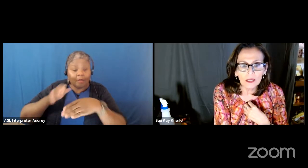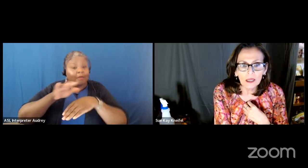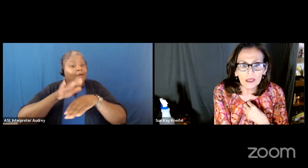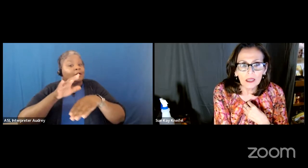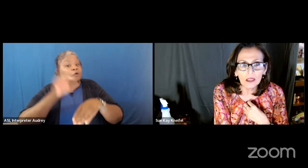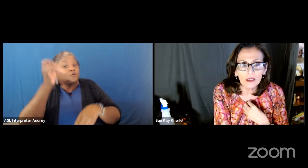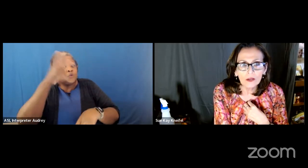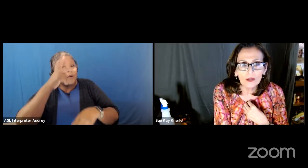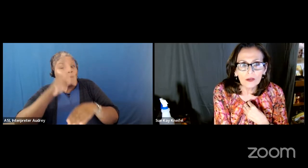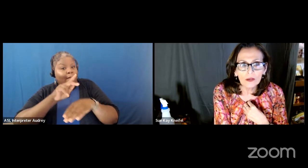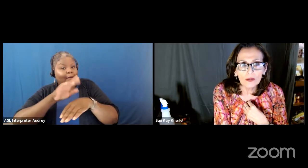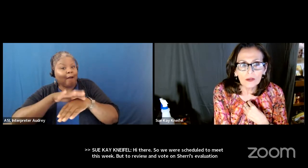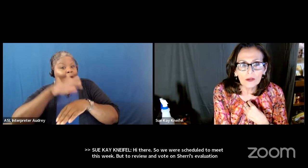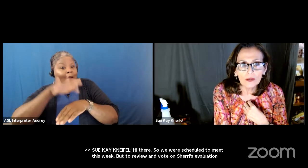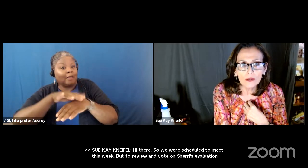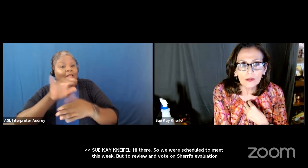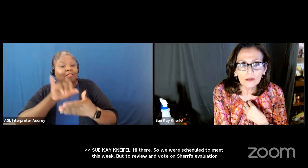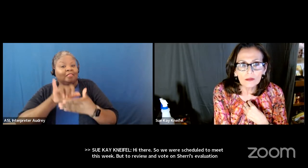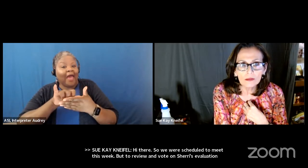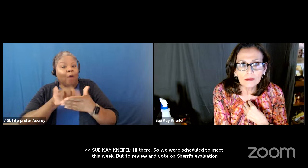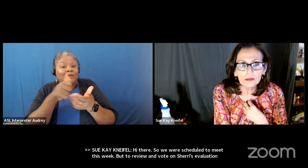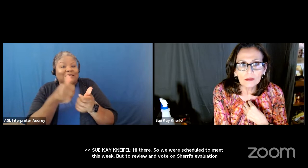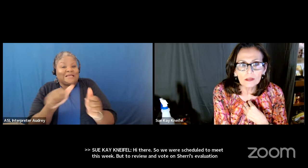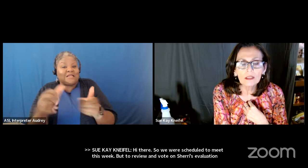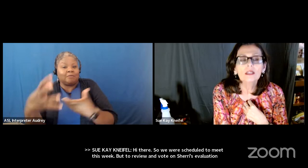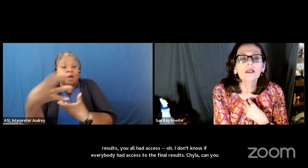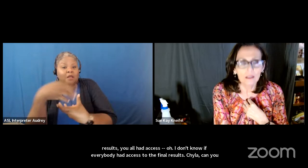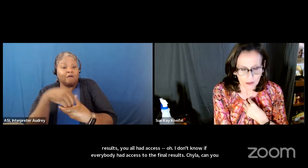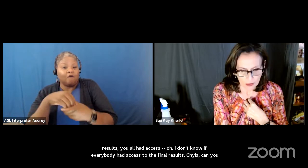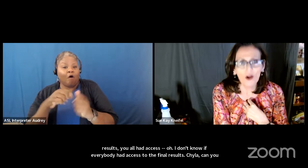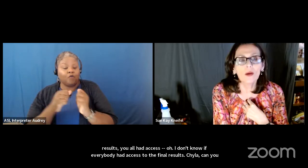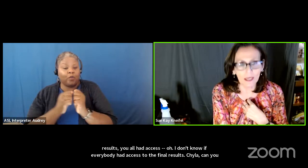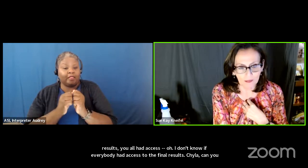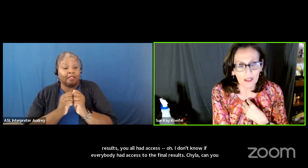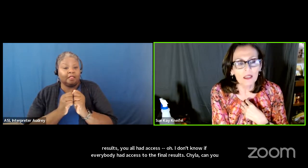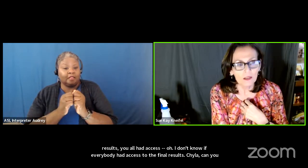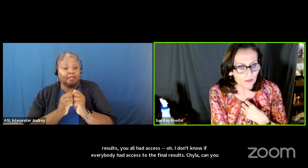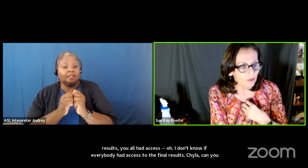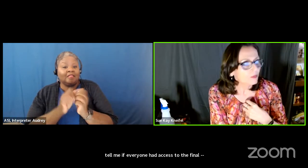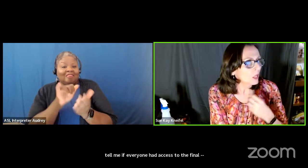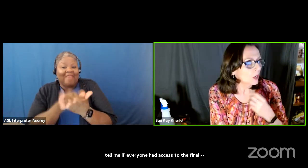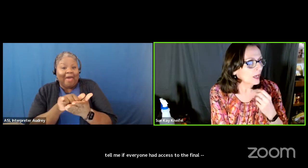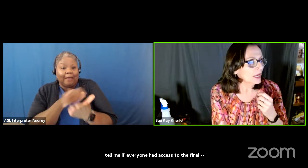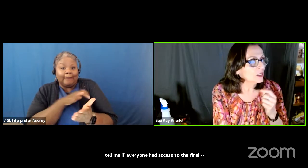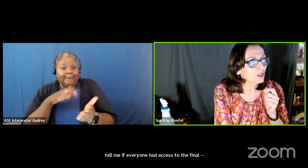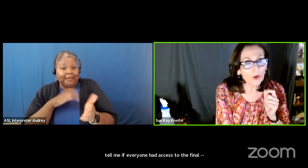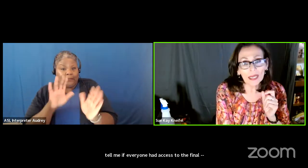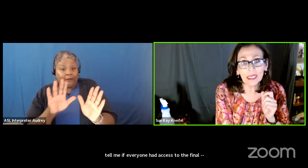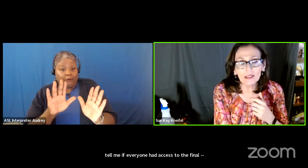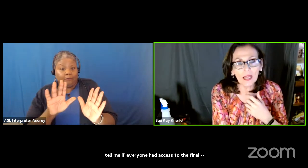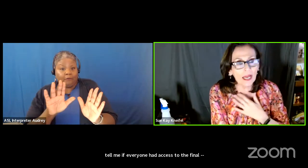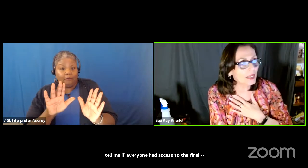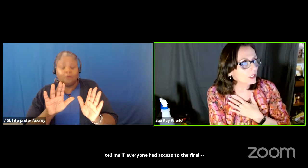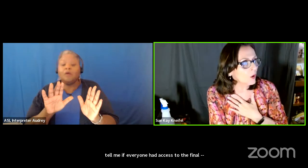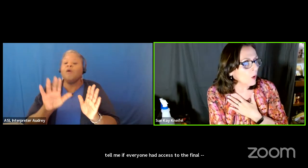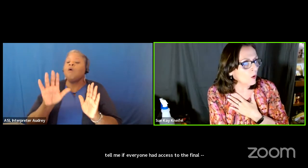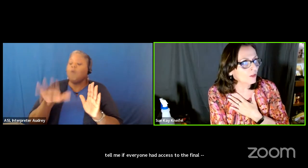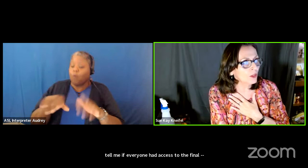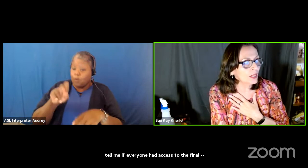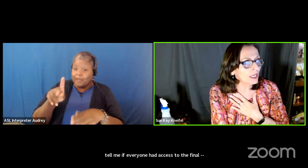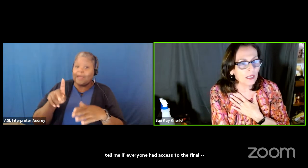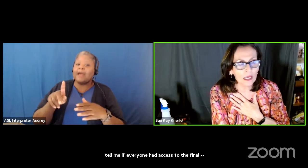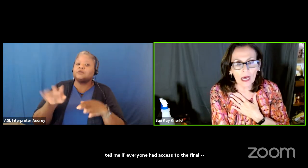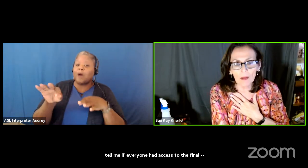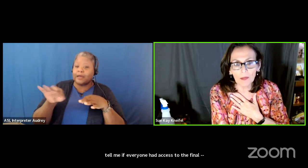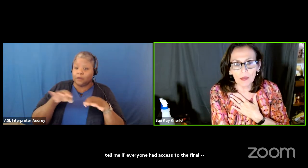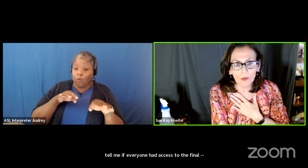Kyla. Just to let you know, that would have been anybody that's involved in the that committee. Okay, so I can go